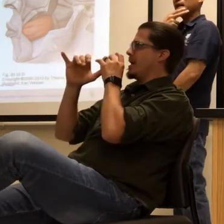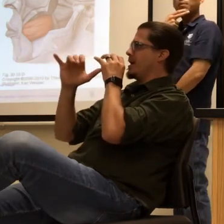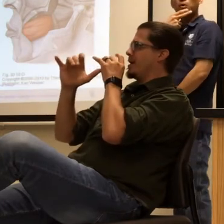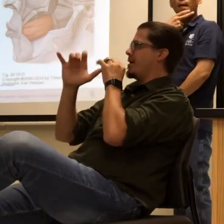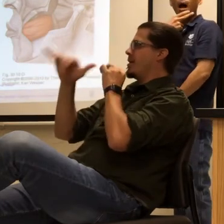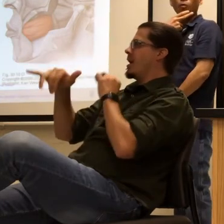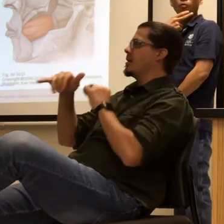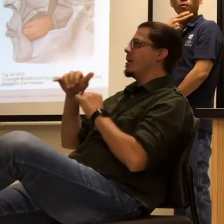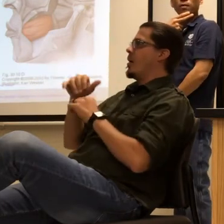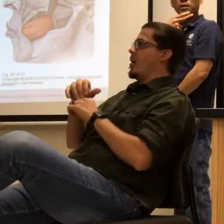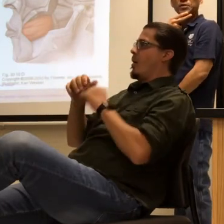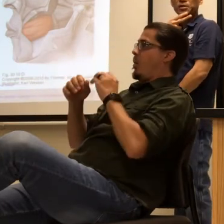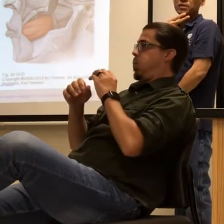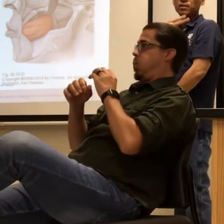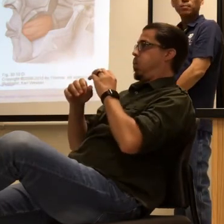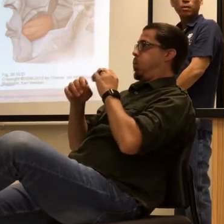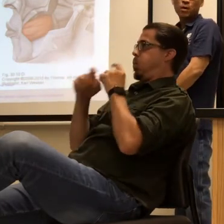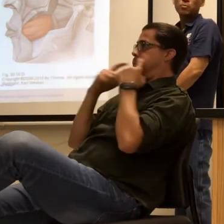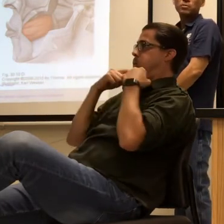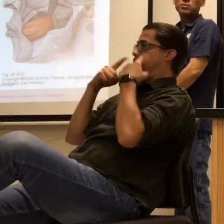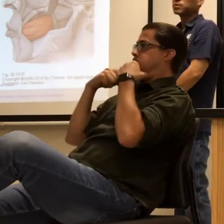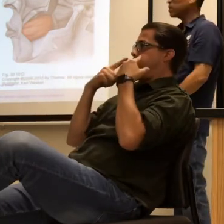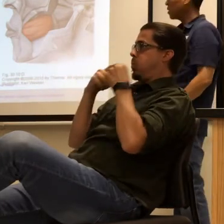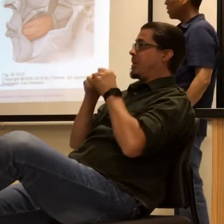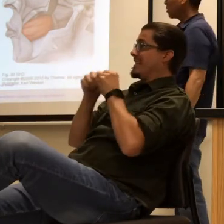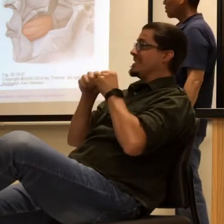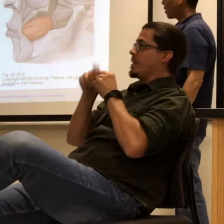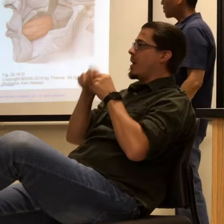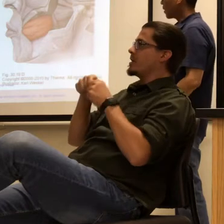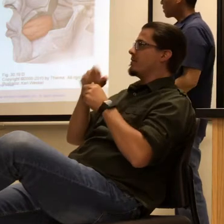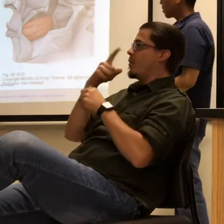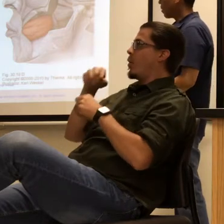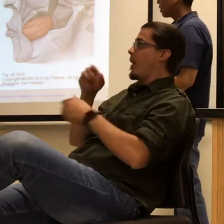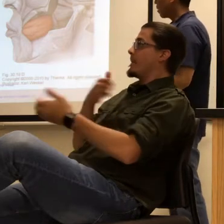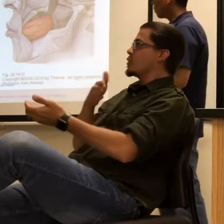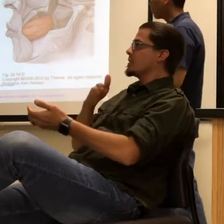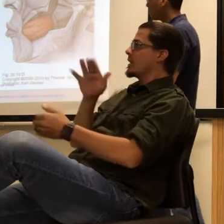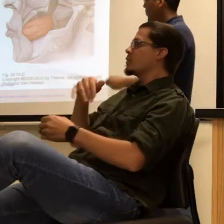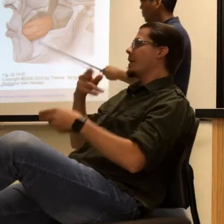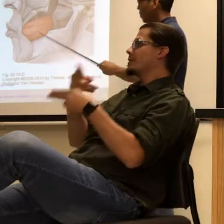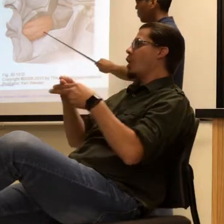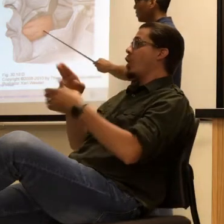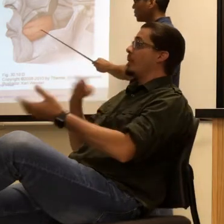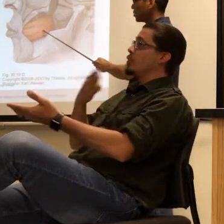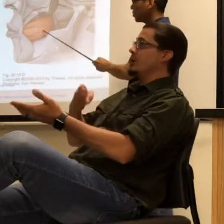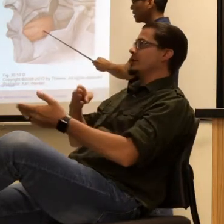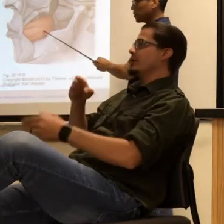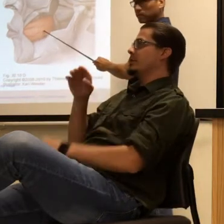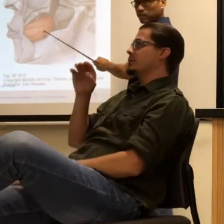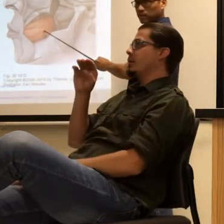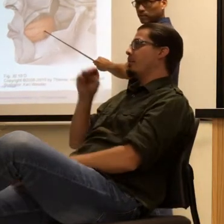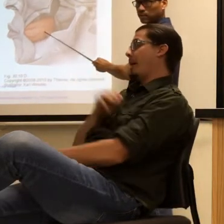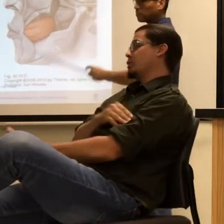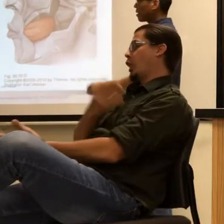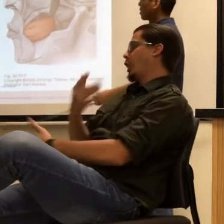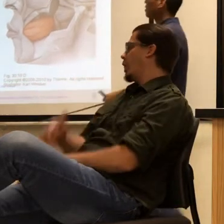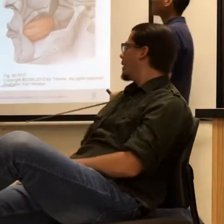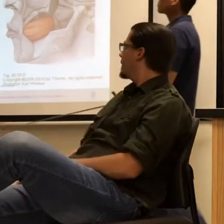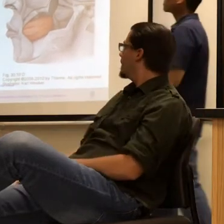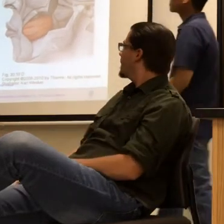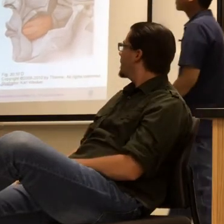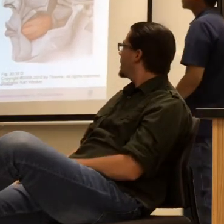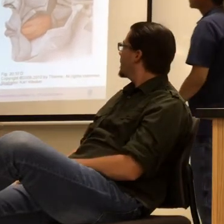the shape of your mouth consistent to blow notes. So that's why it's called the musician's muscle.